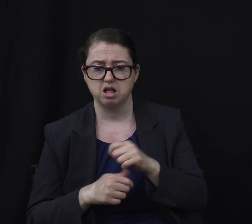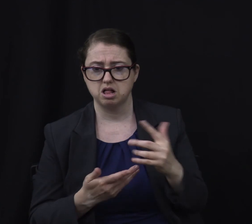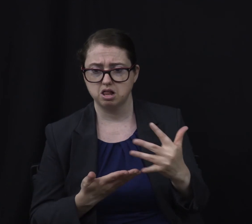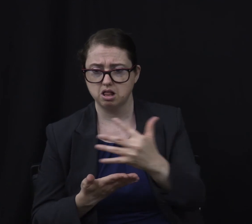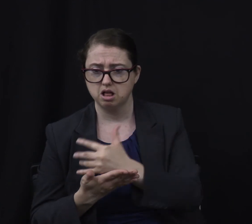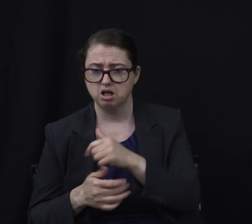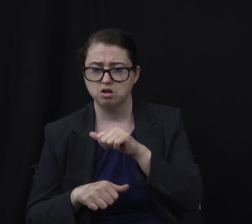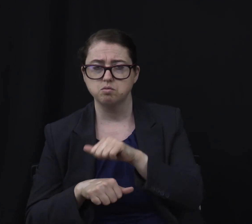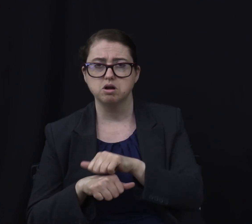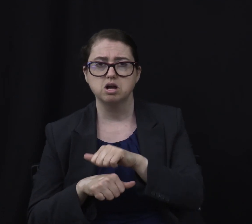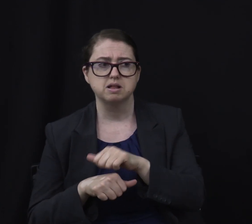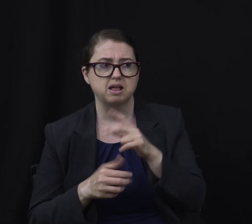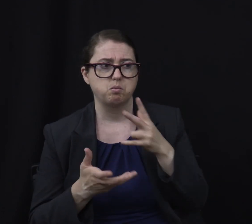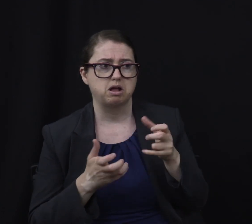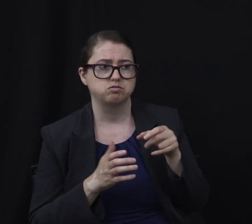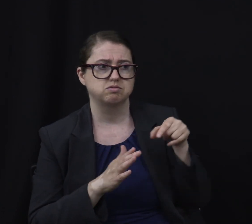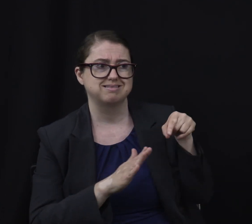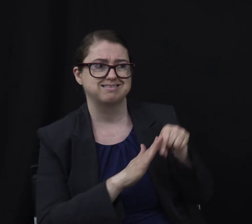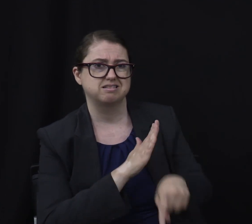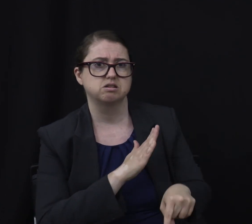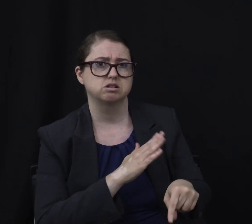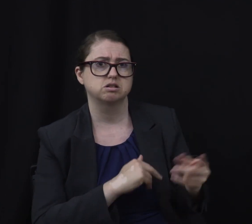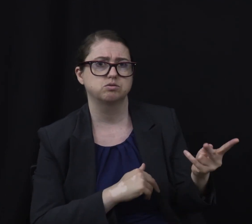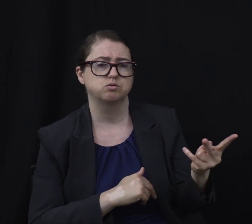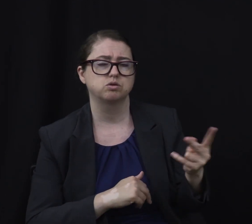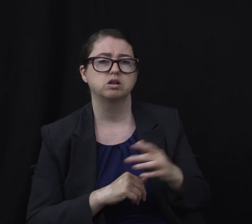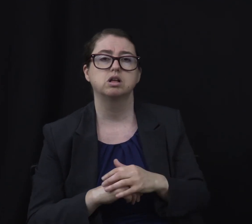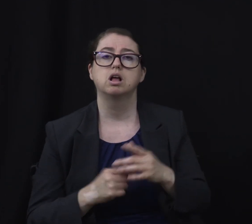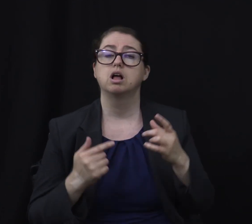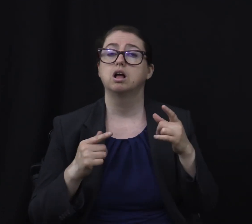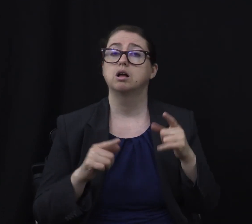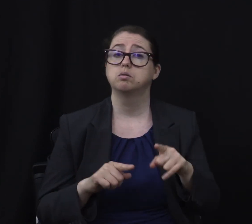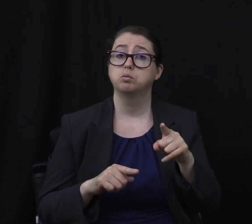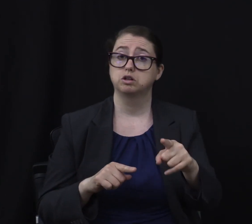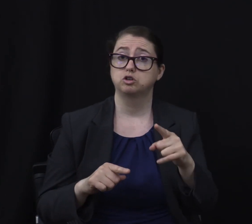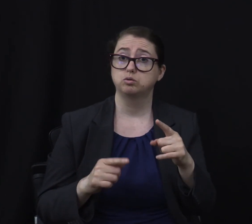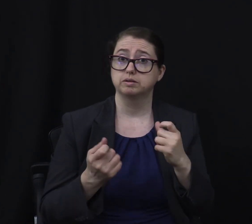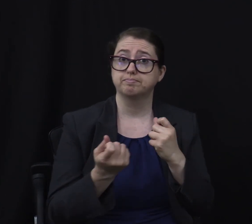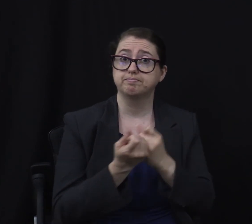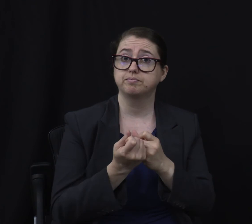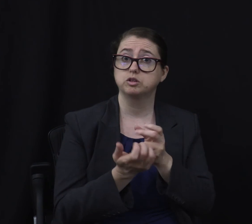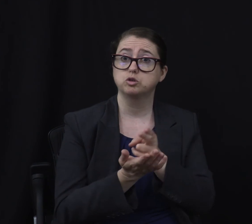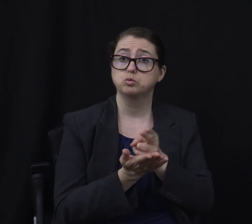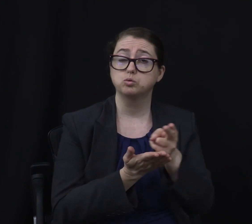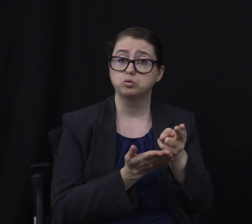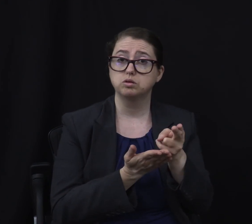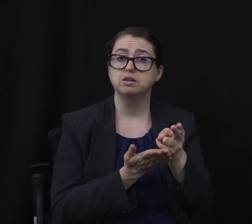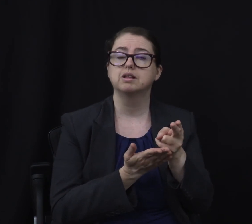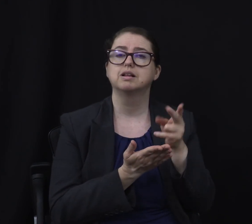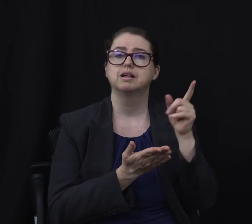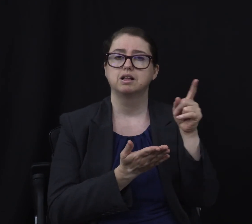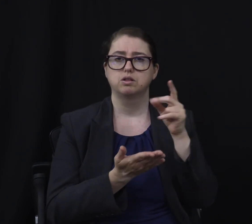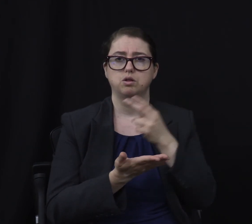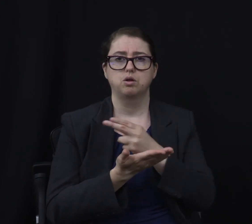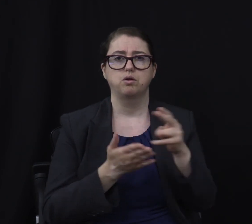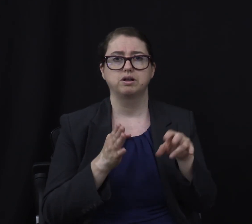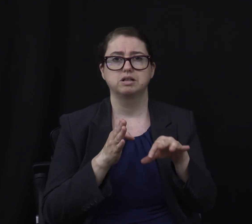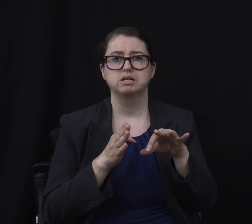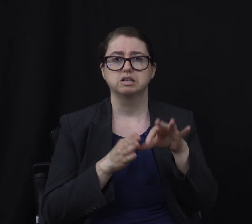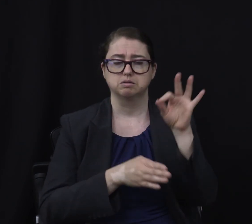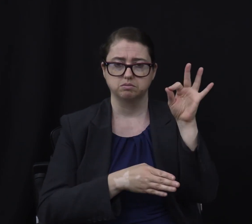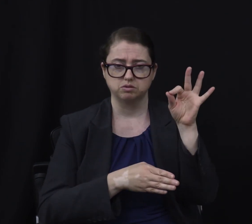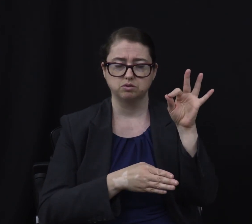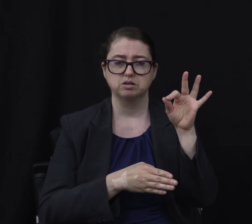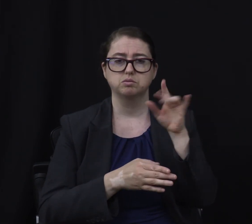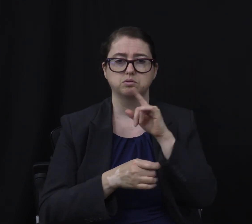stand up for truth, you become a vessel of the Holy Spirit that He uses to convict. And conviction can be taken one way or the other. It